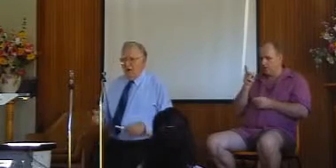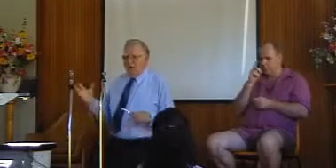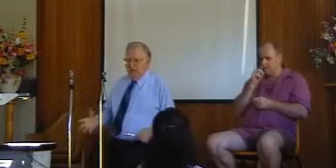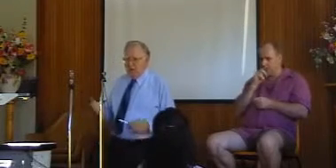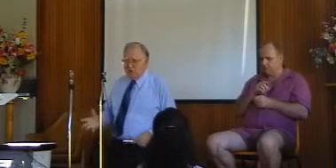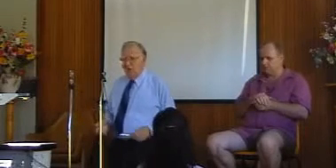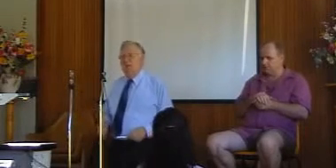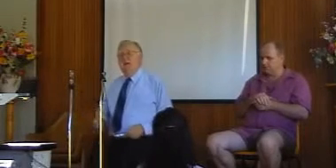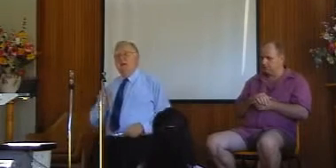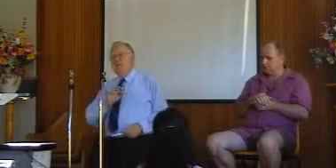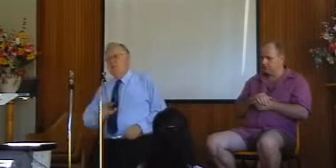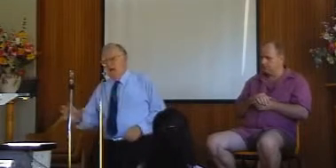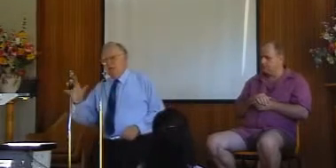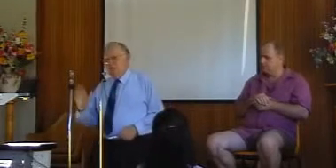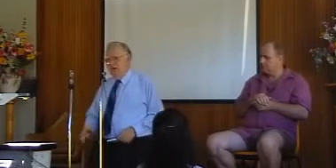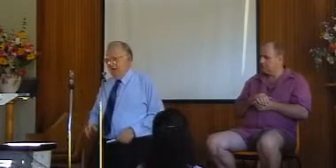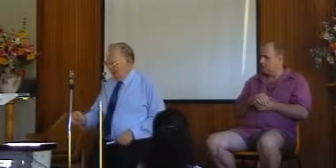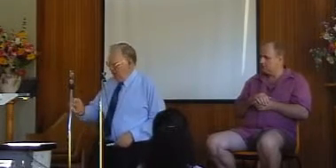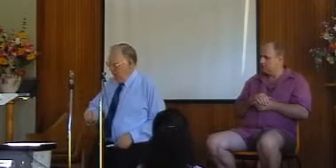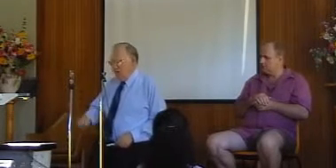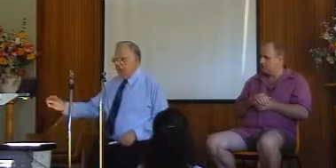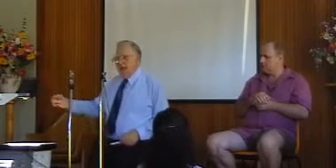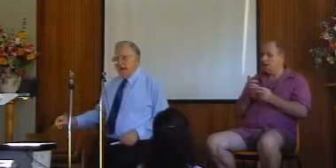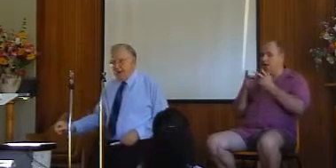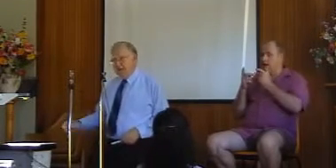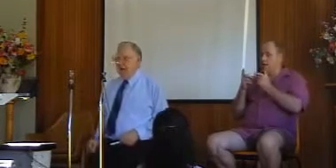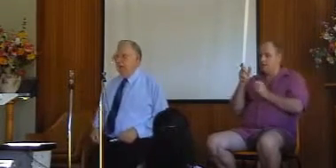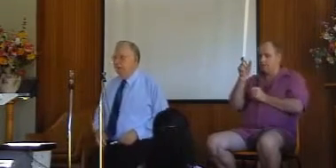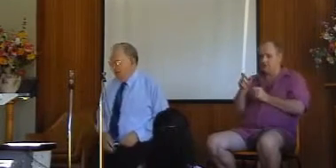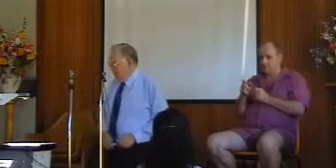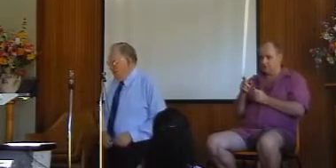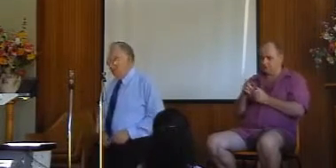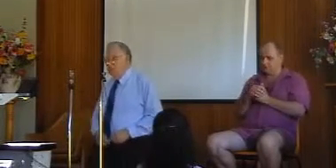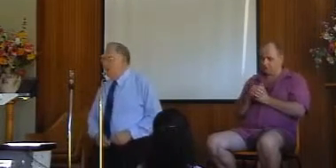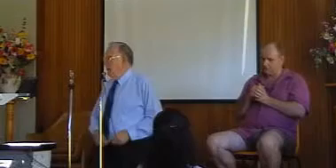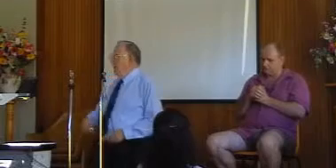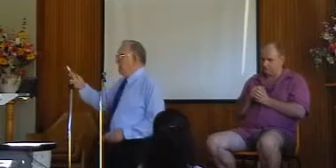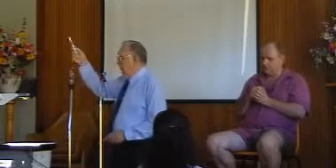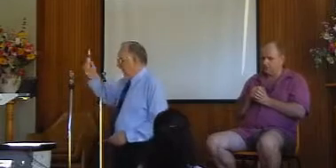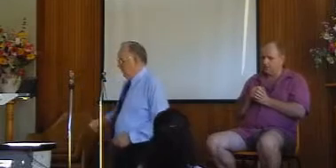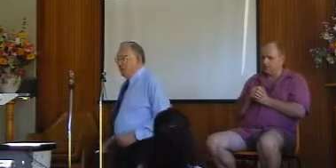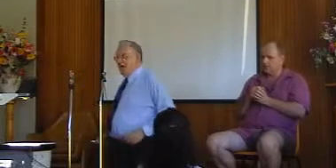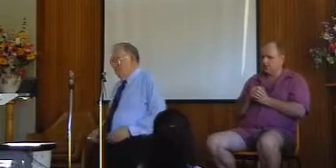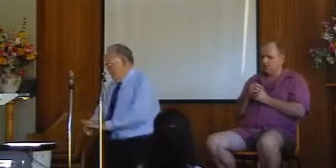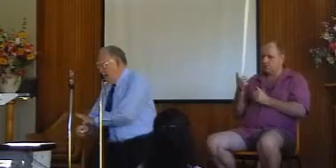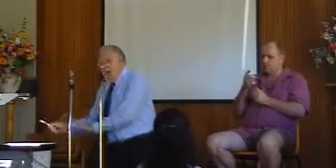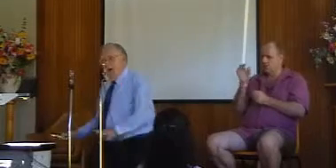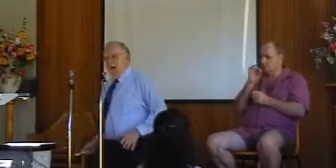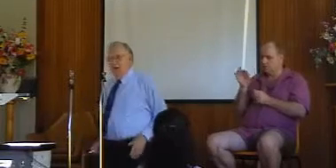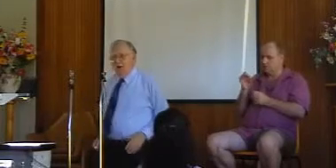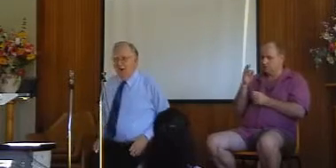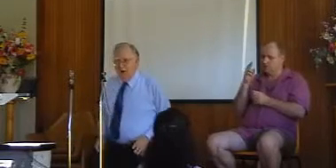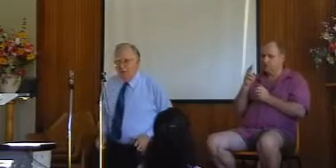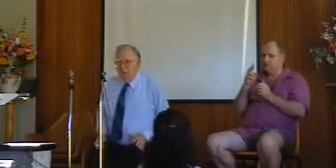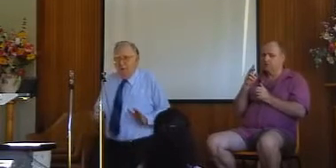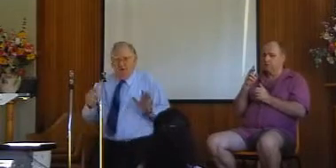John, writing about himself, doesn't like mentioning his name in these scriptures. I better be careful of the time.